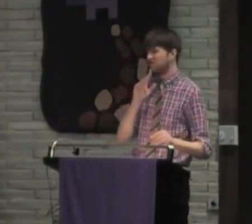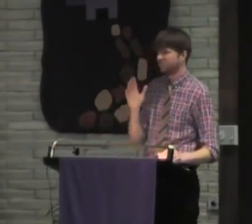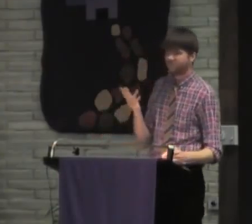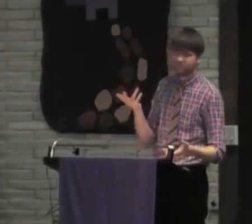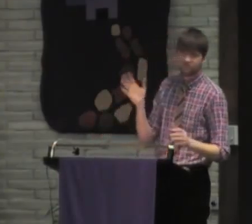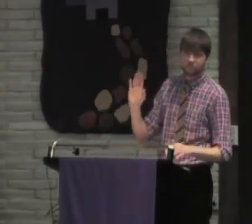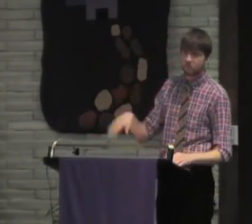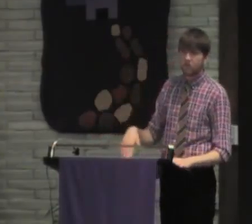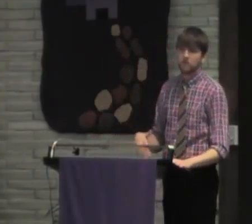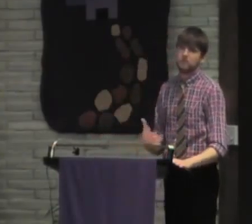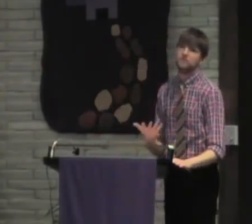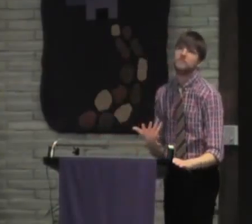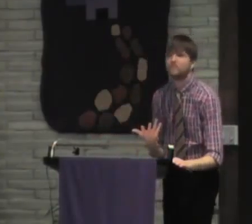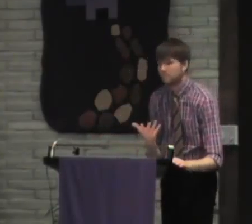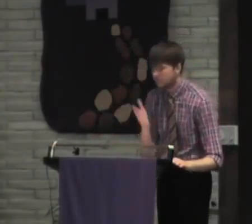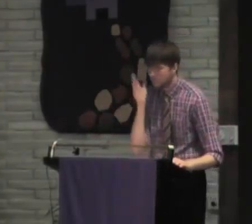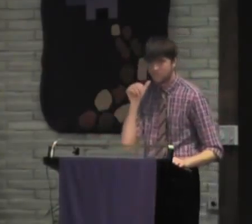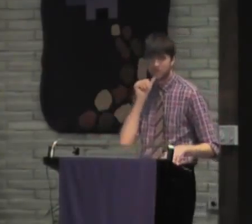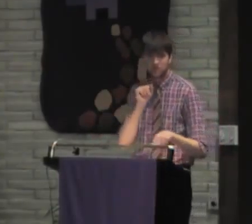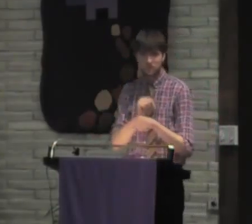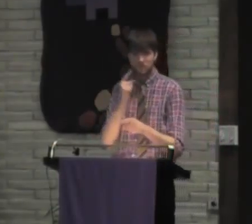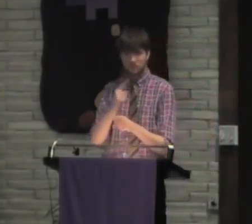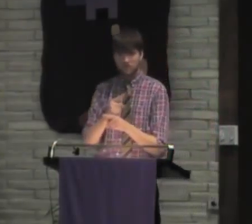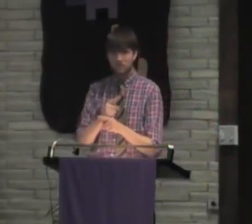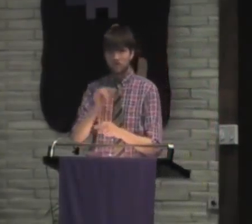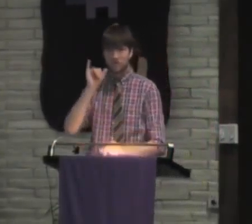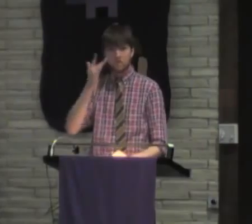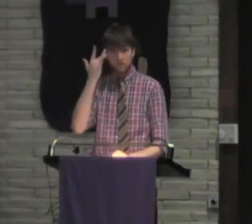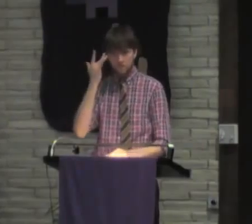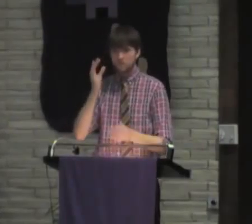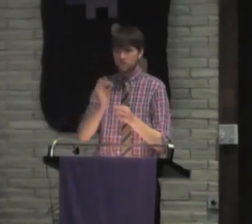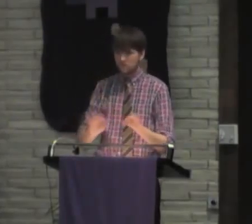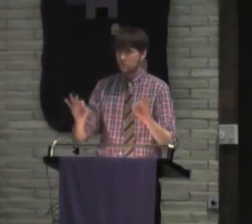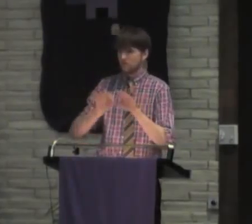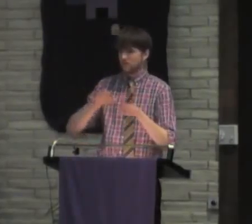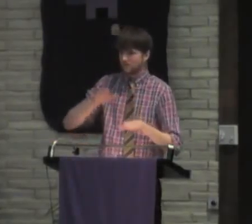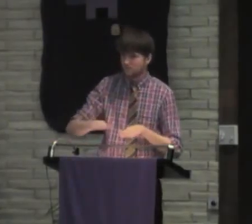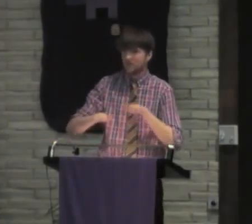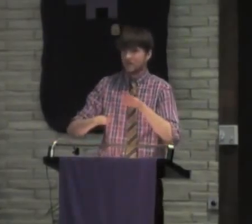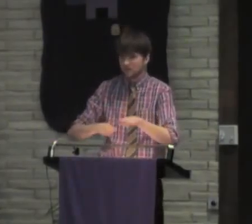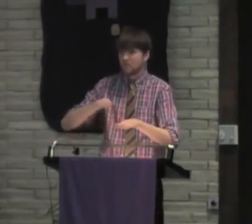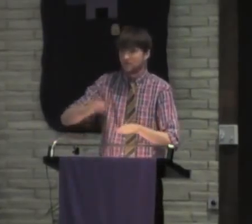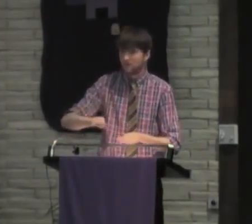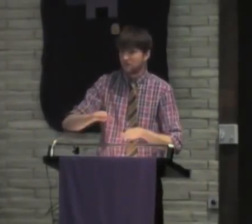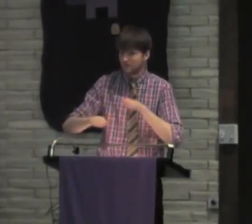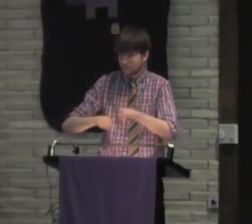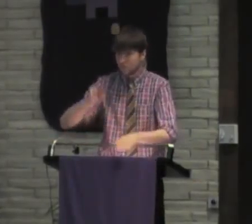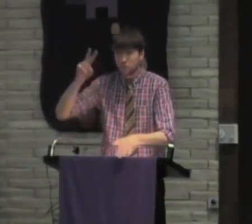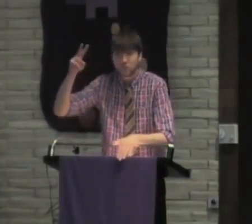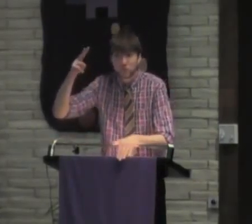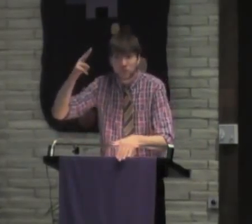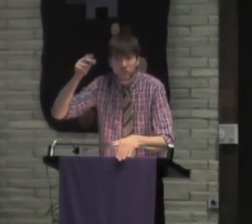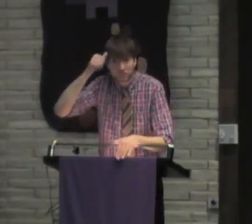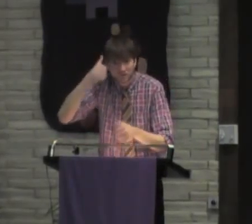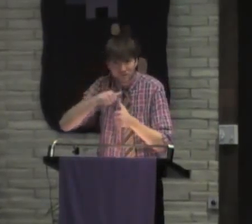it, let's make it better, then it might be tough. Maybe it won't work out just right. But it's important to follow step by